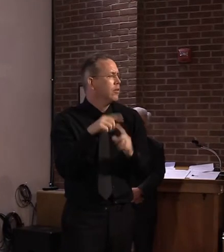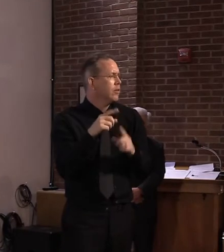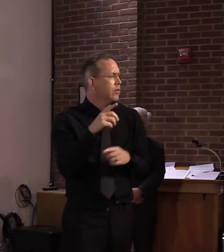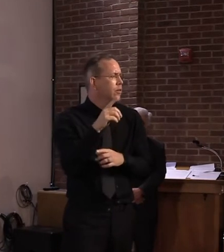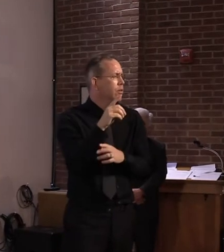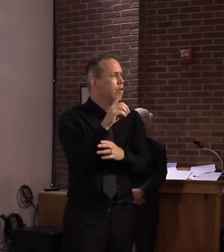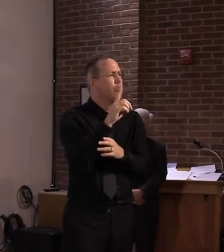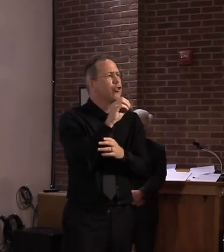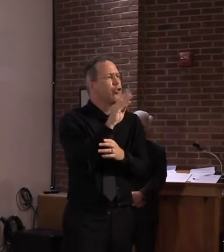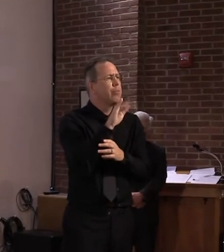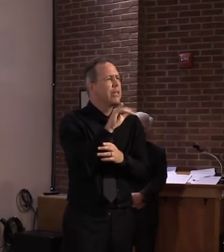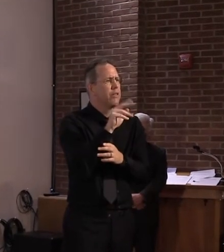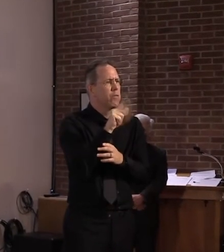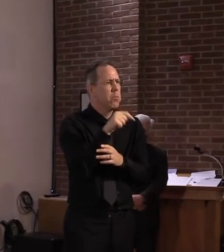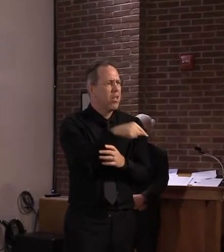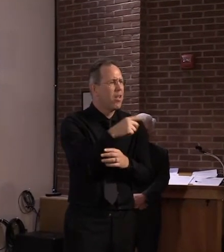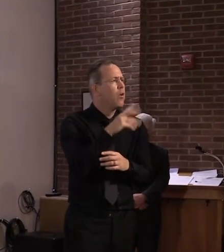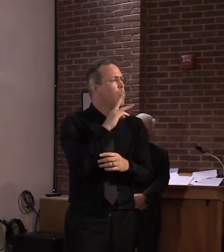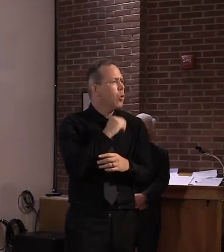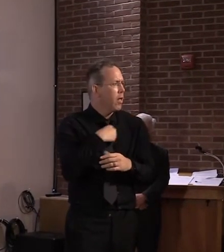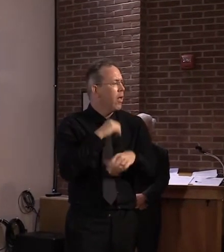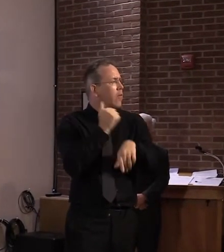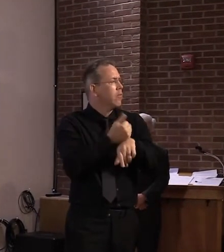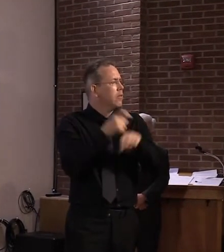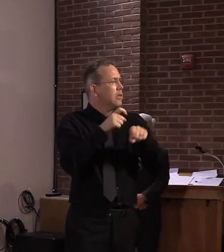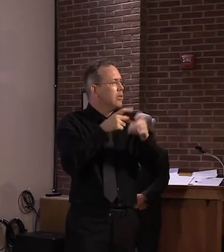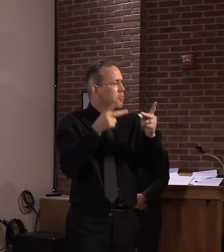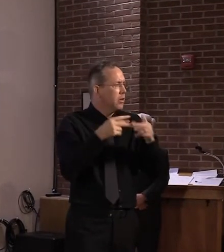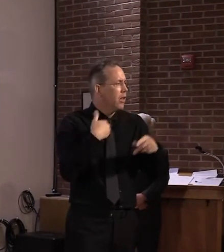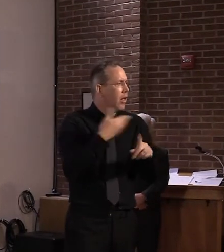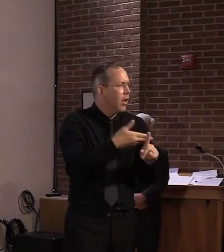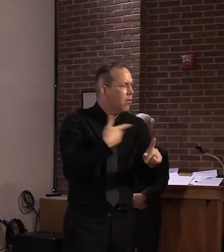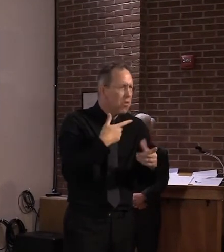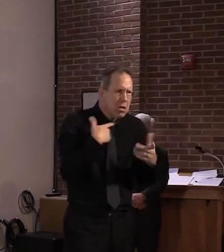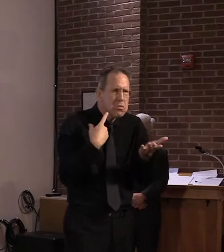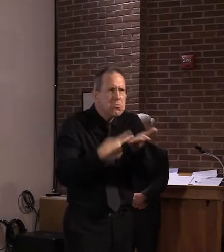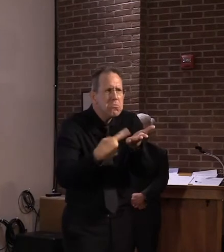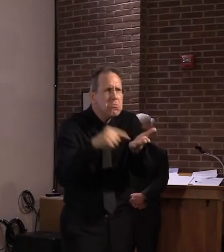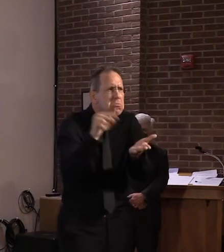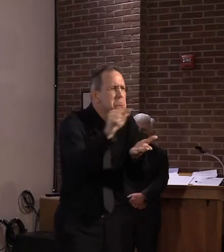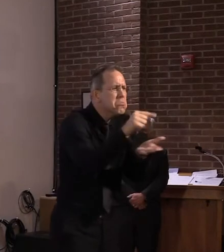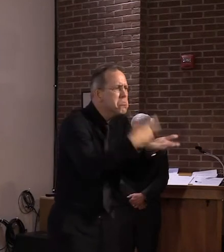and we've had a lot of discussions with pharmacies. Frankly,